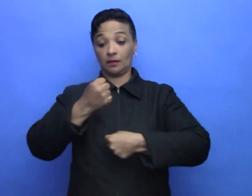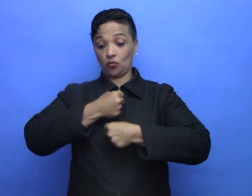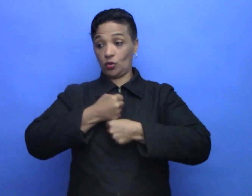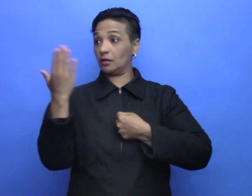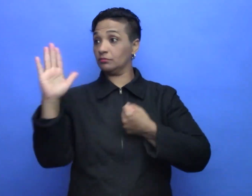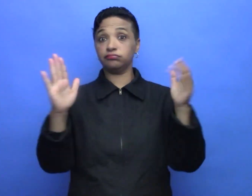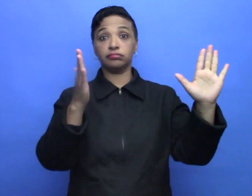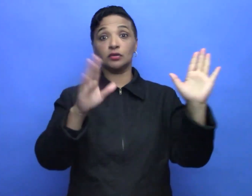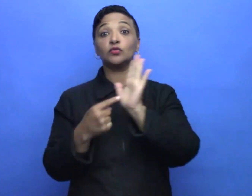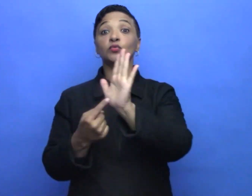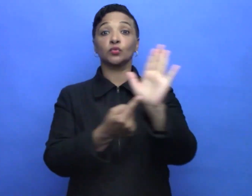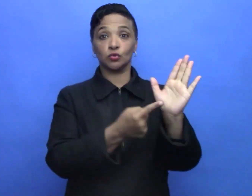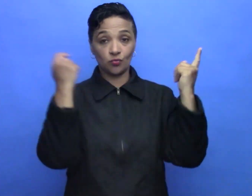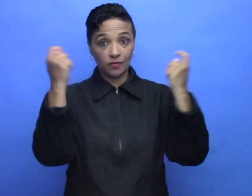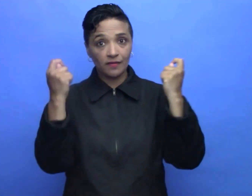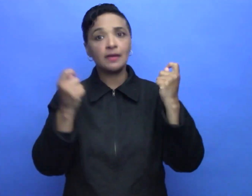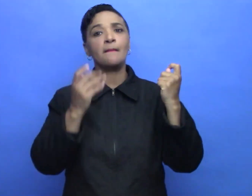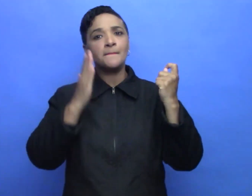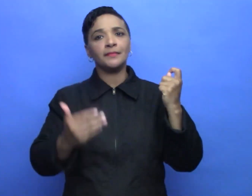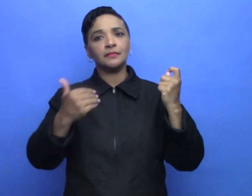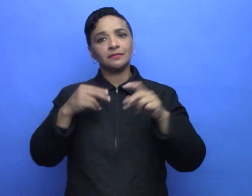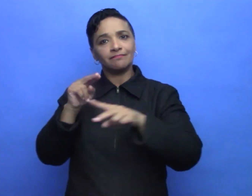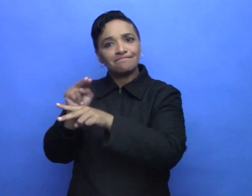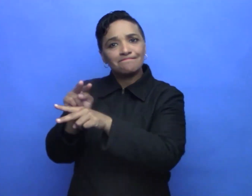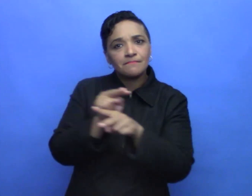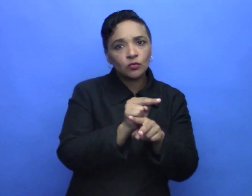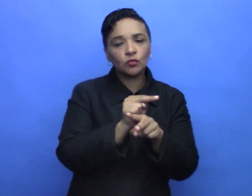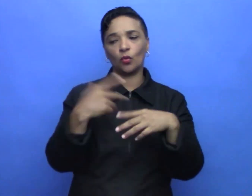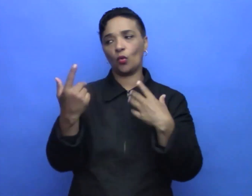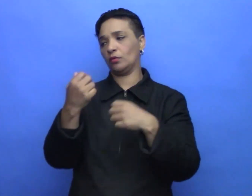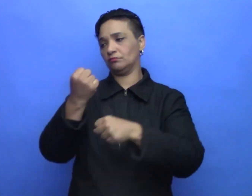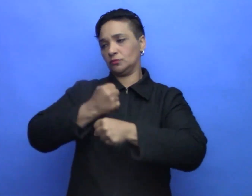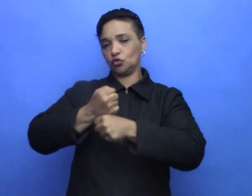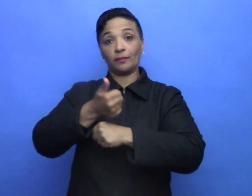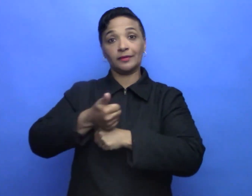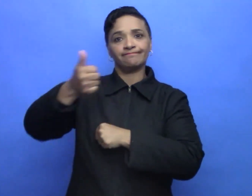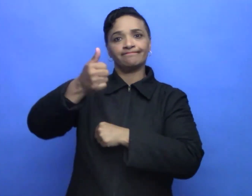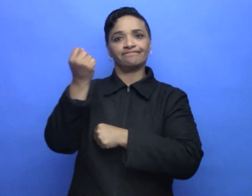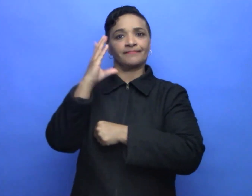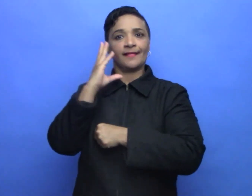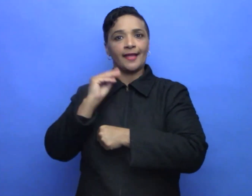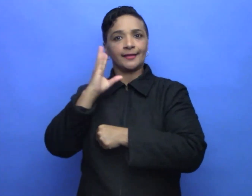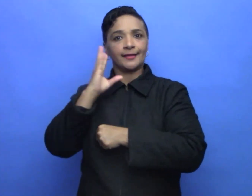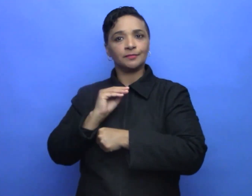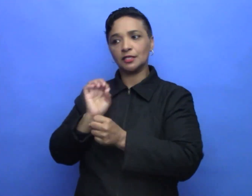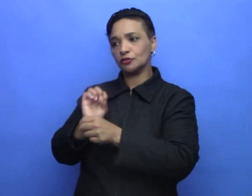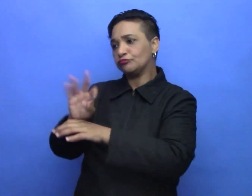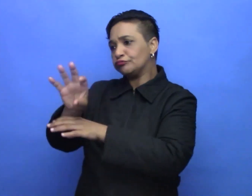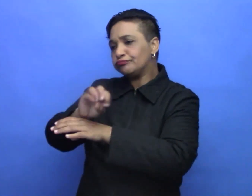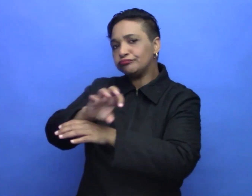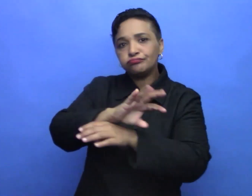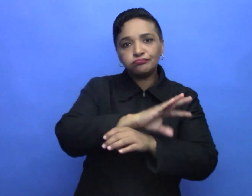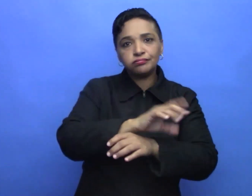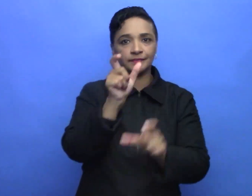be mentors or job coaches who engage into one-to-one conversations with persons